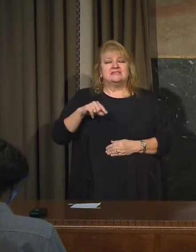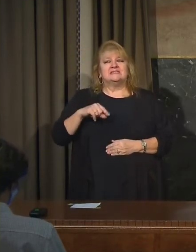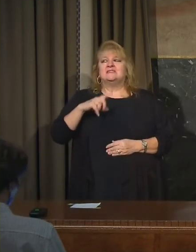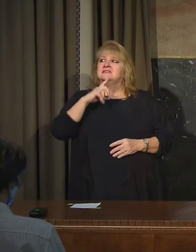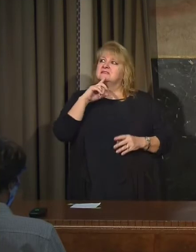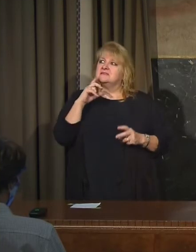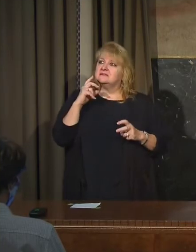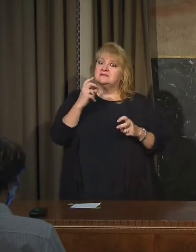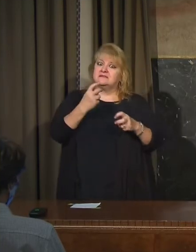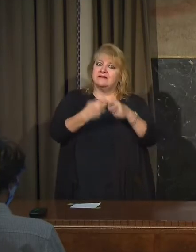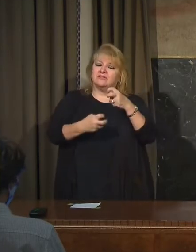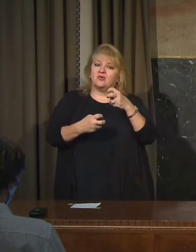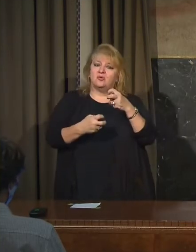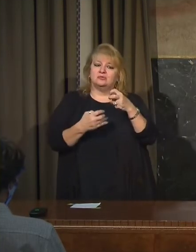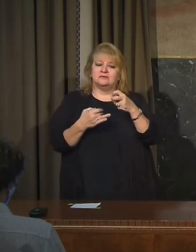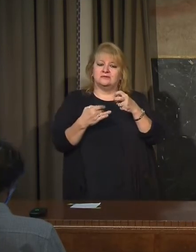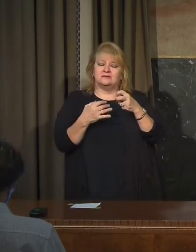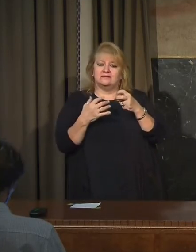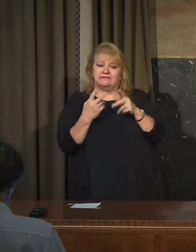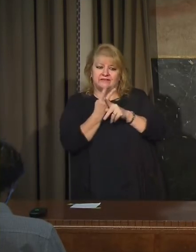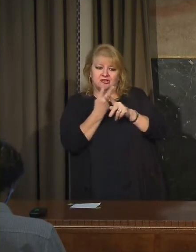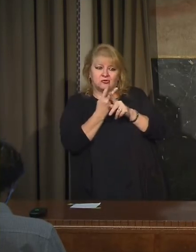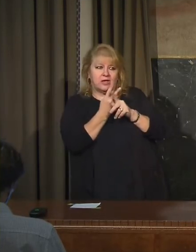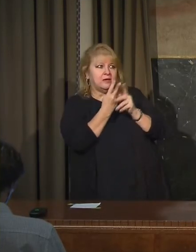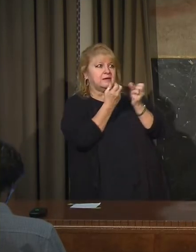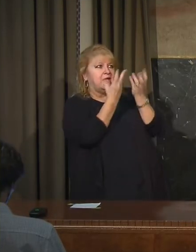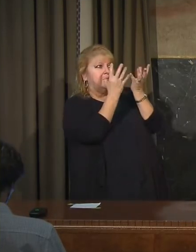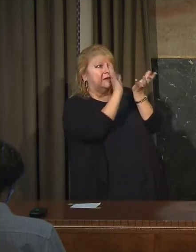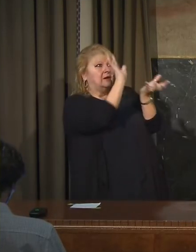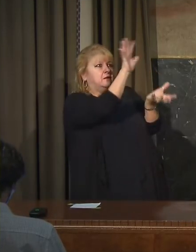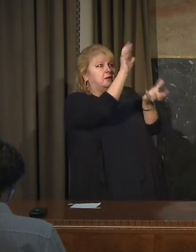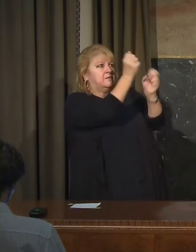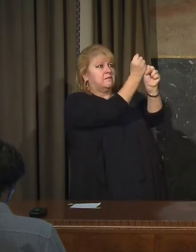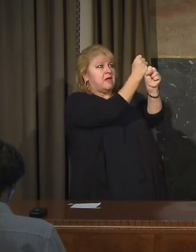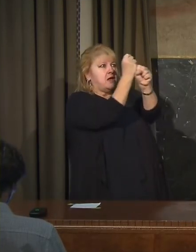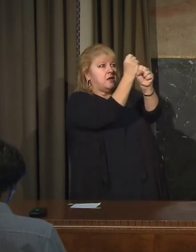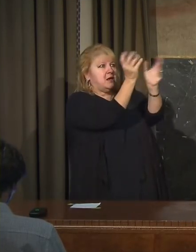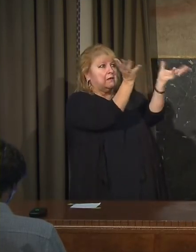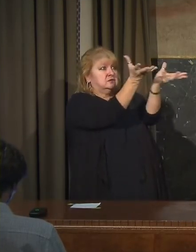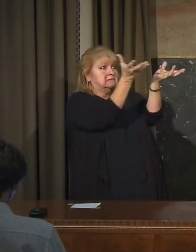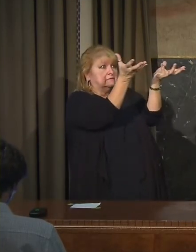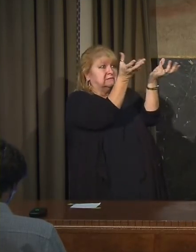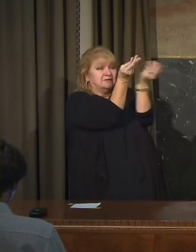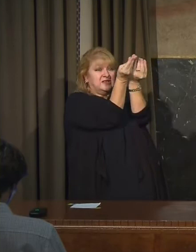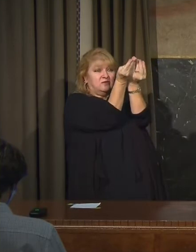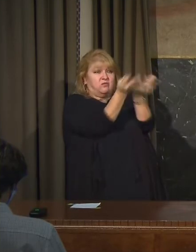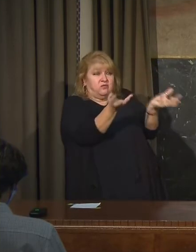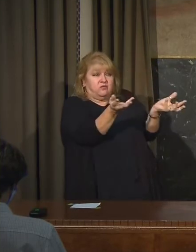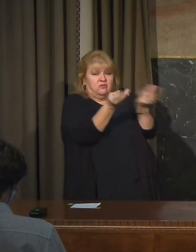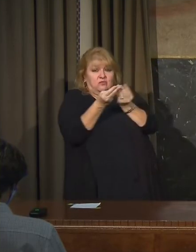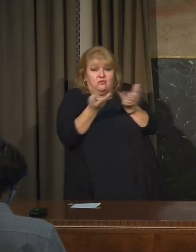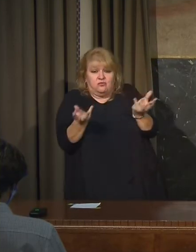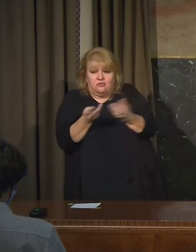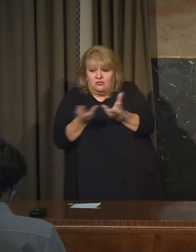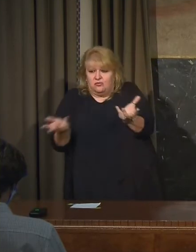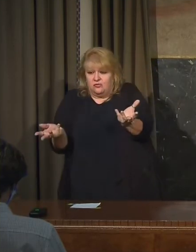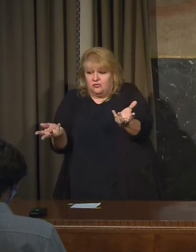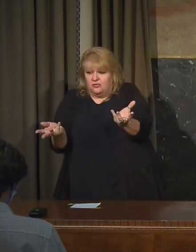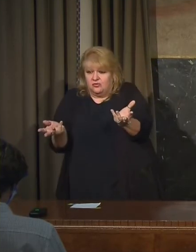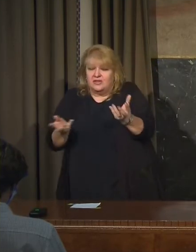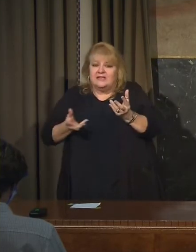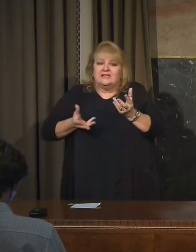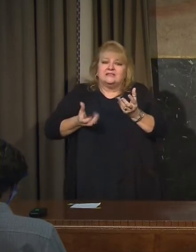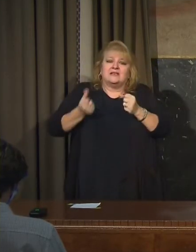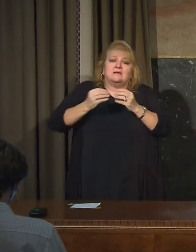word, and it will improve over time, much like testing improved over time in terms of having